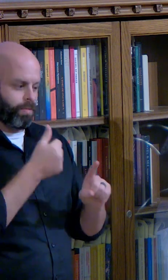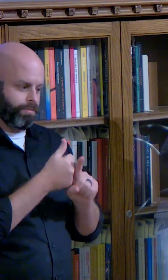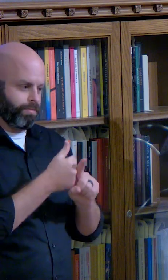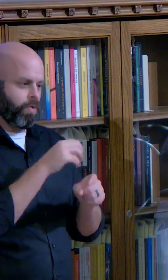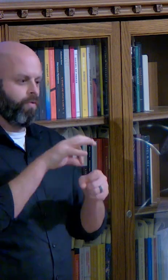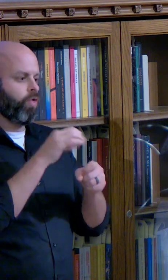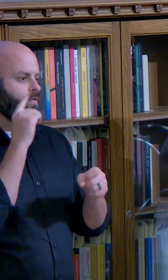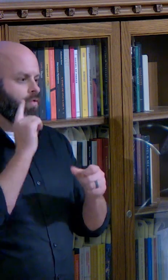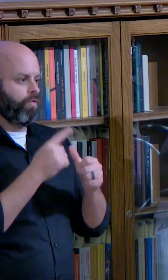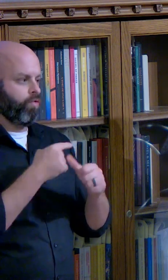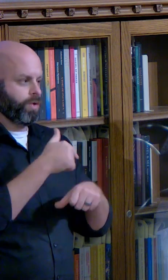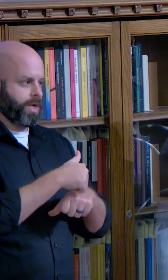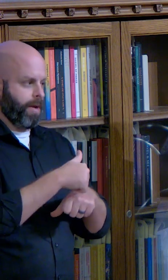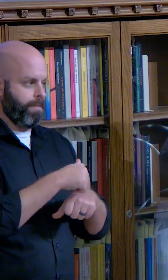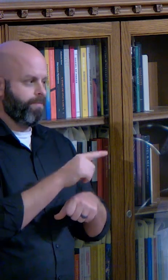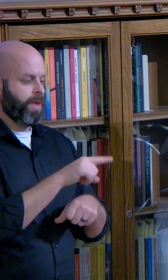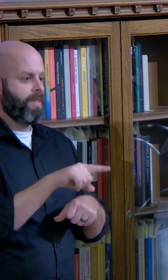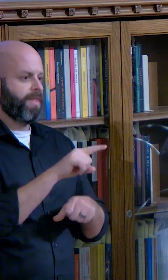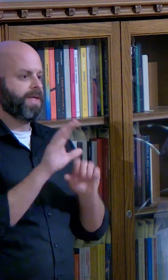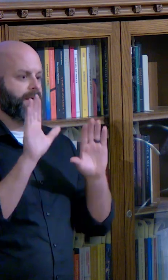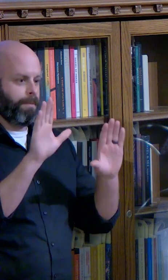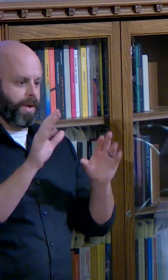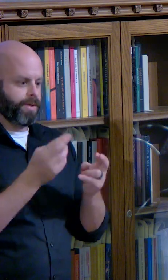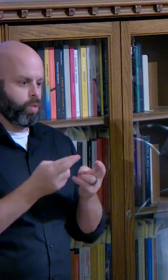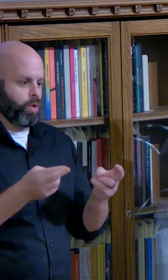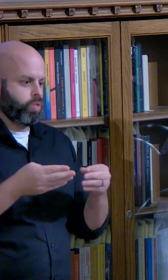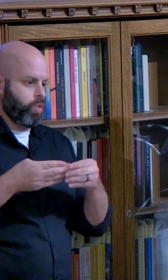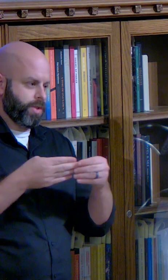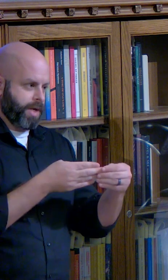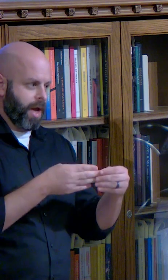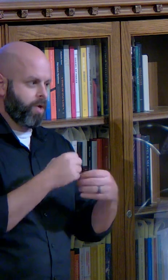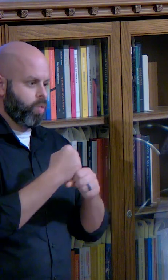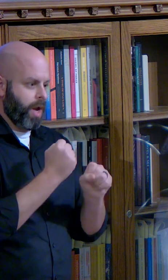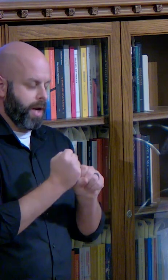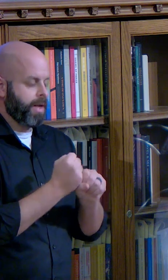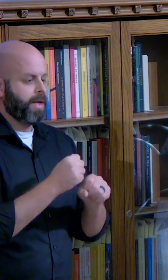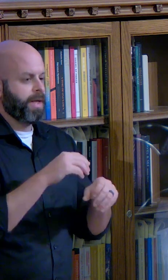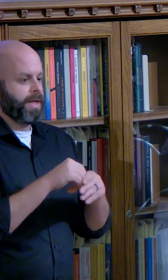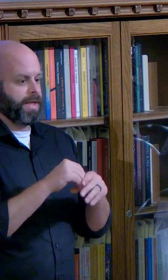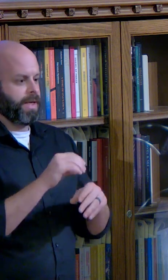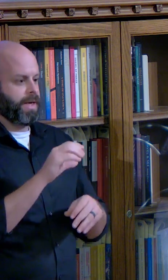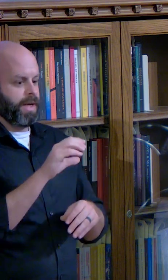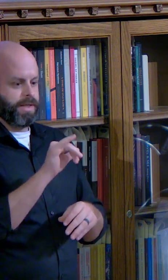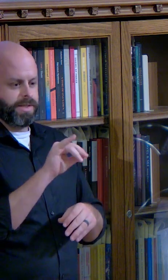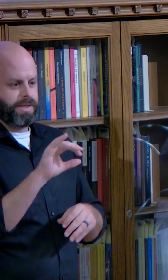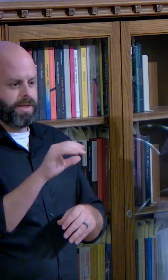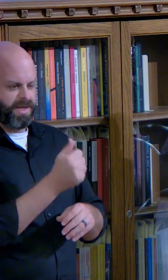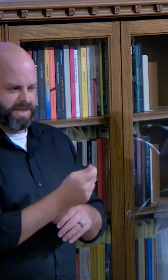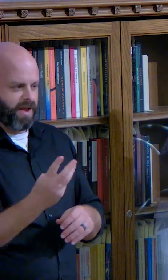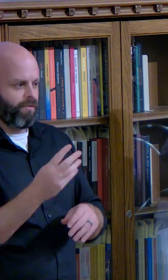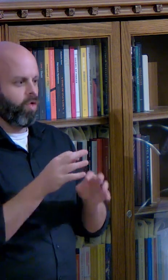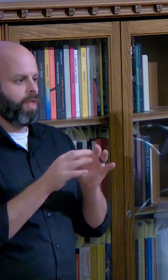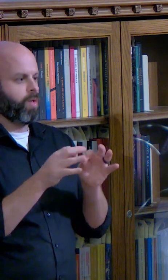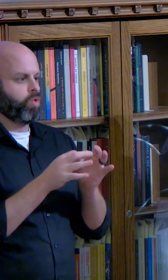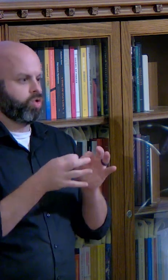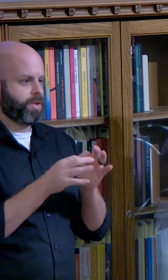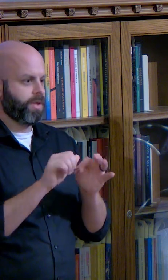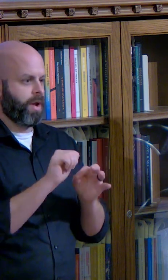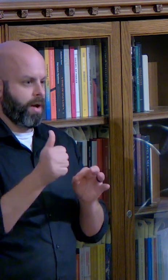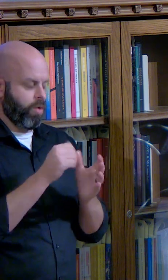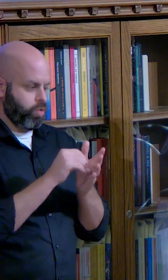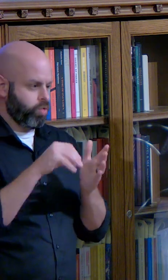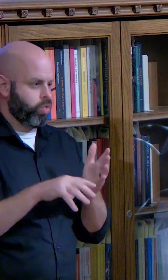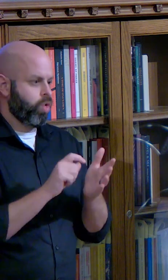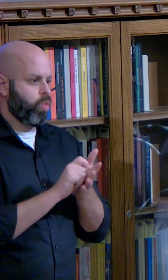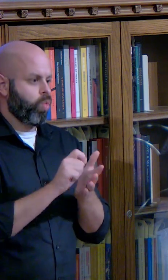for the first time this amazing resource guide they created was in several language several languages another student